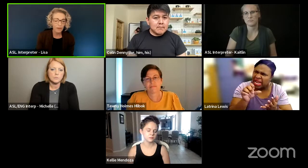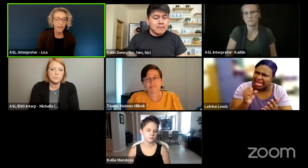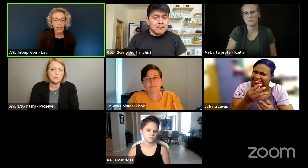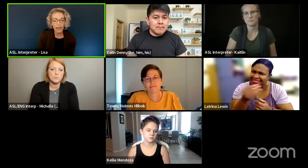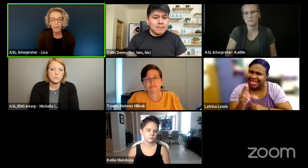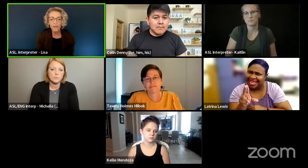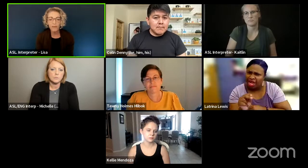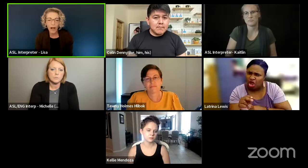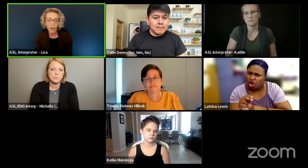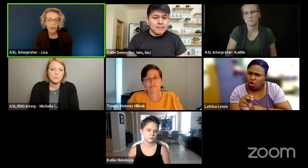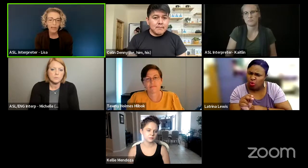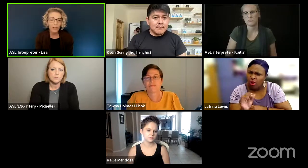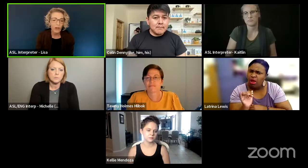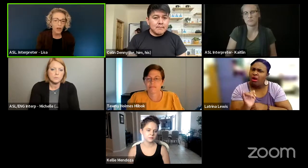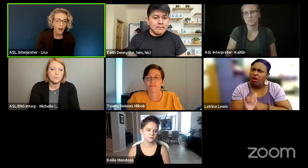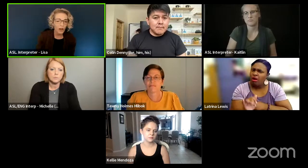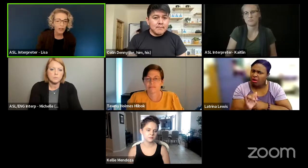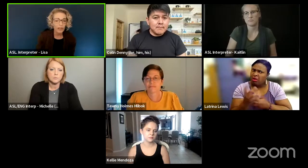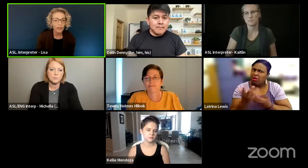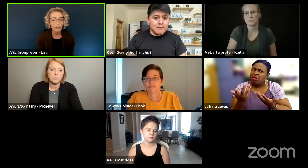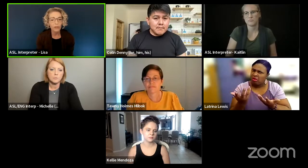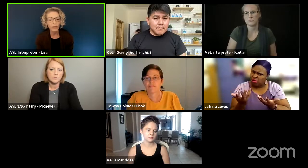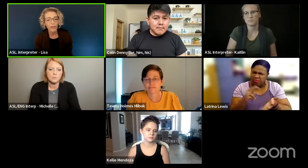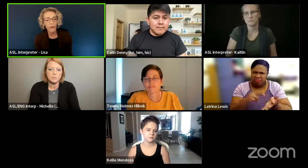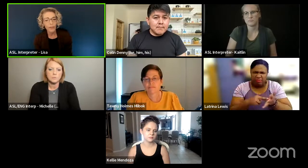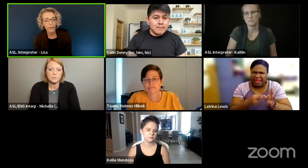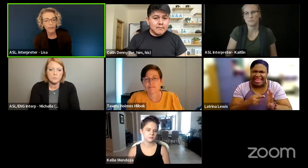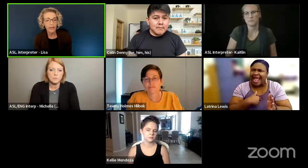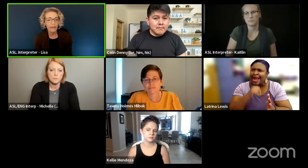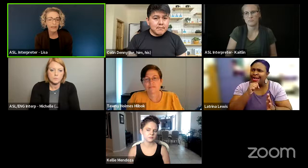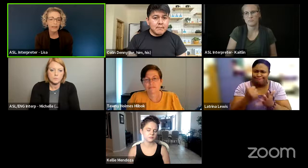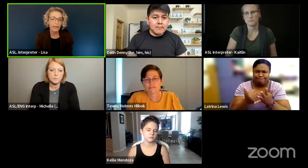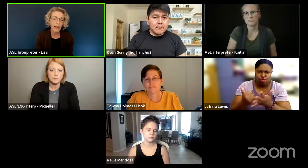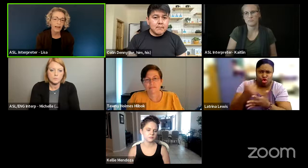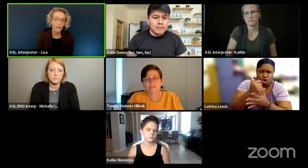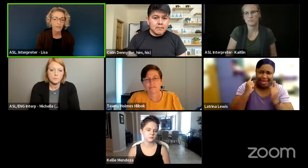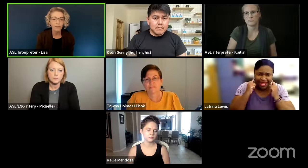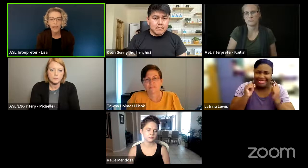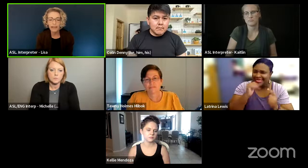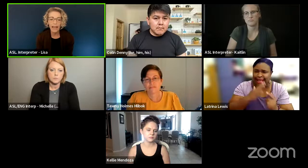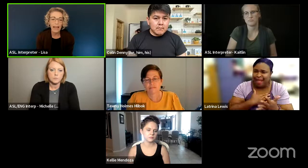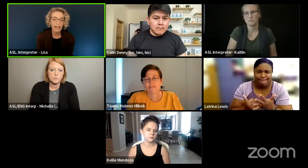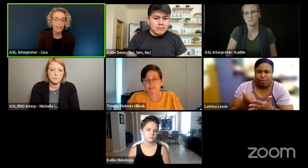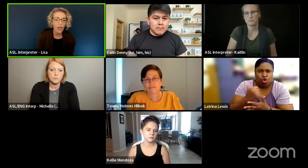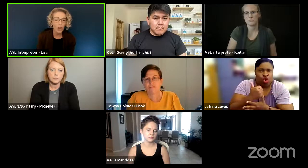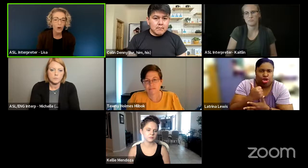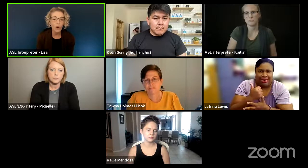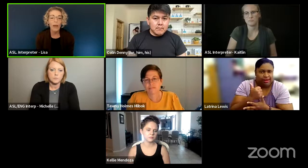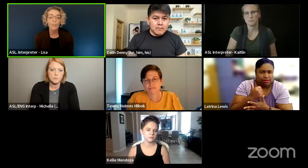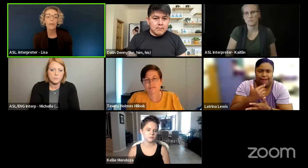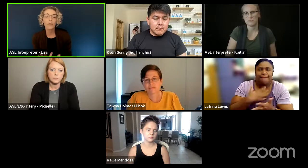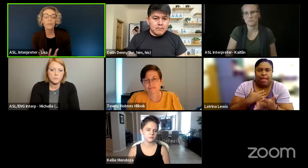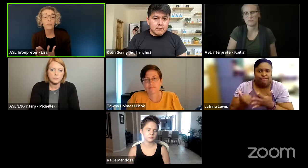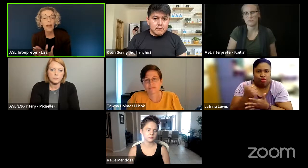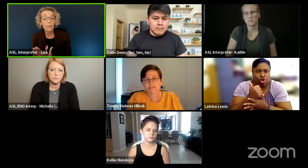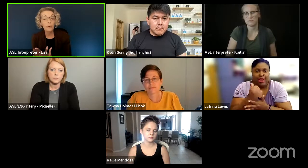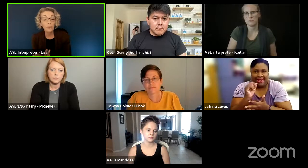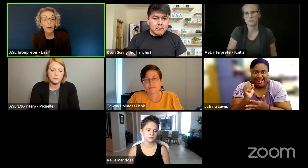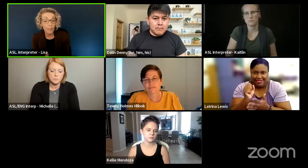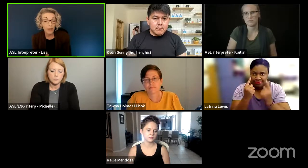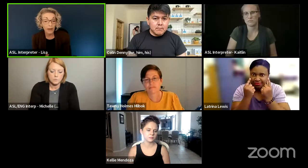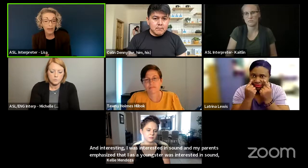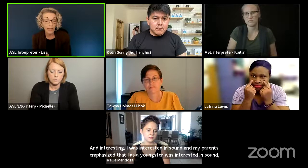of following along sort of with things, kind of yes and no. But